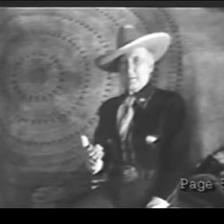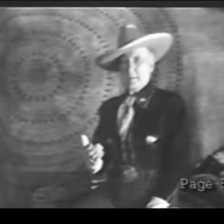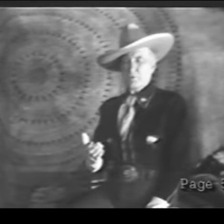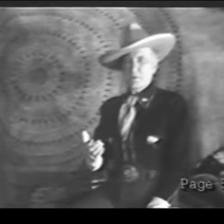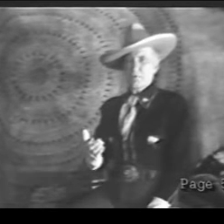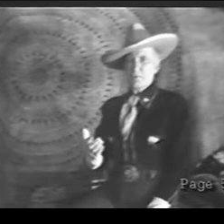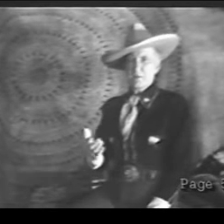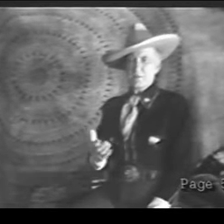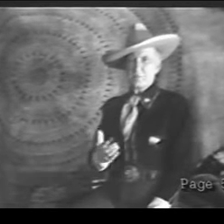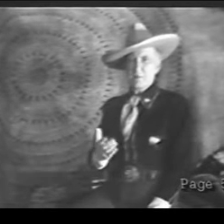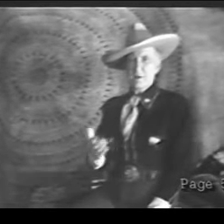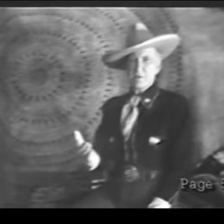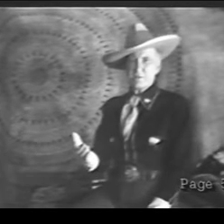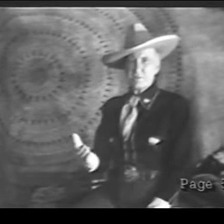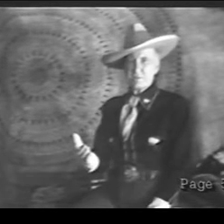You have your relatives by marriage, for instance.